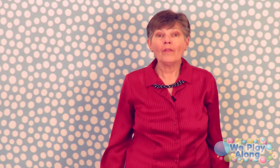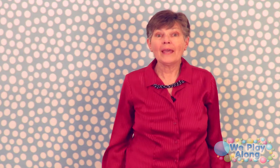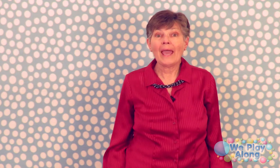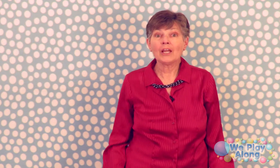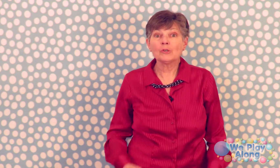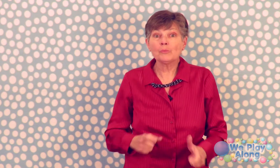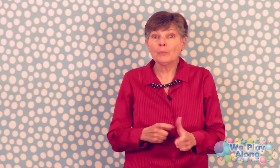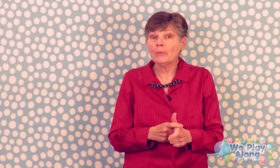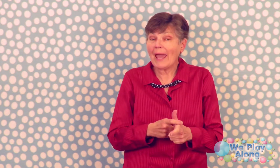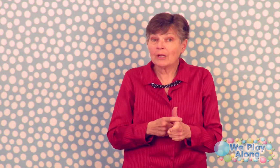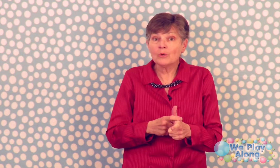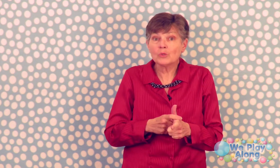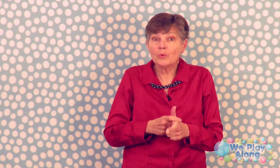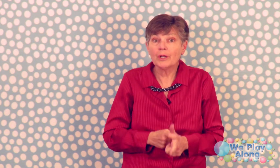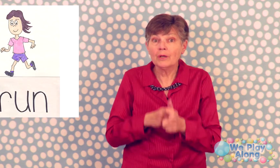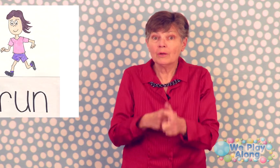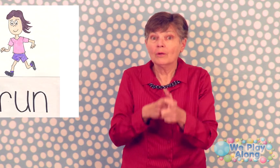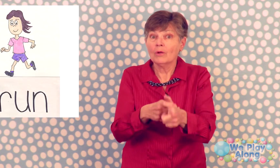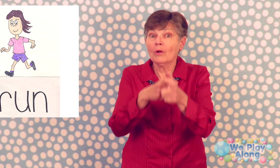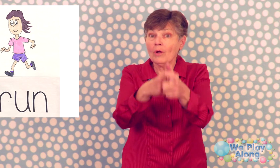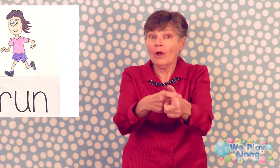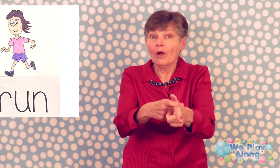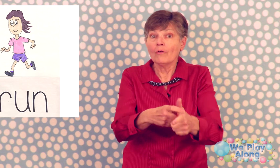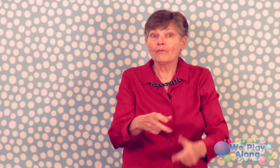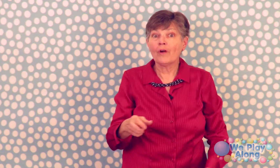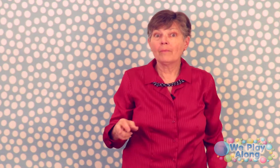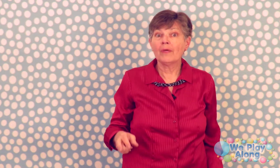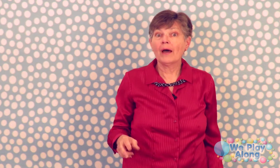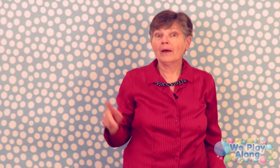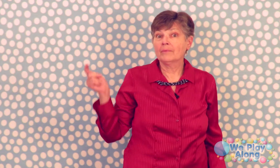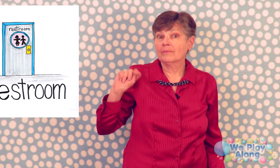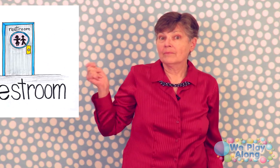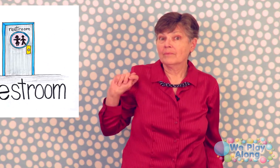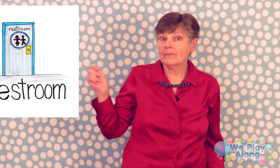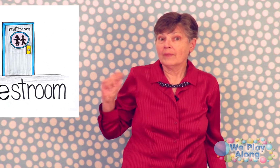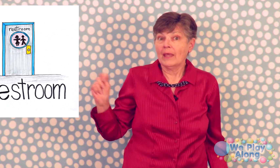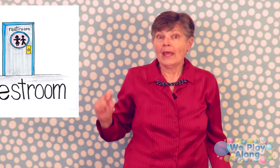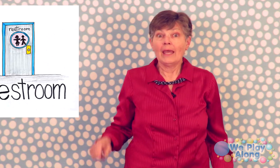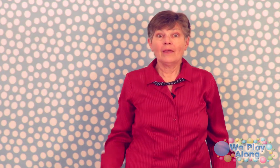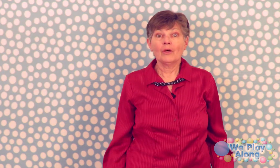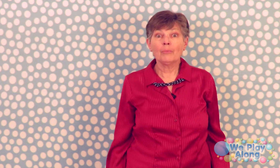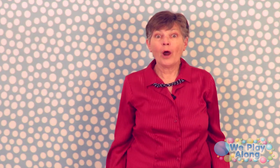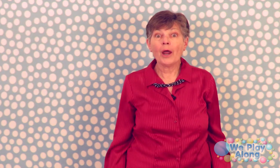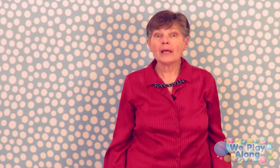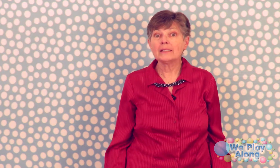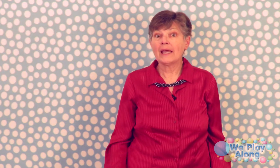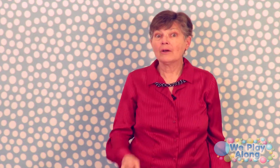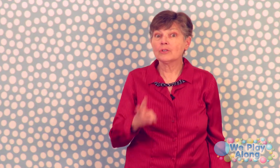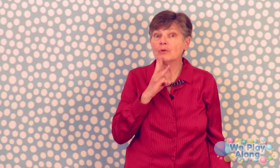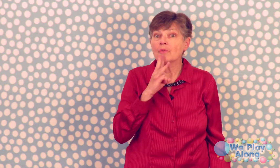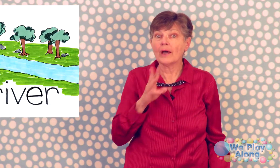the animals would, from the, in the park down to the,